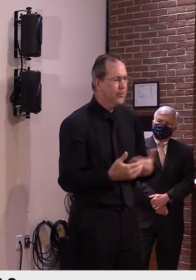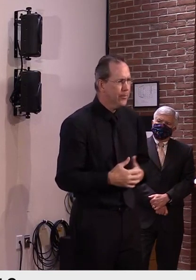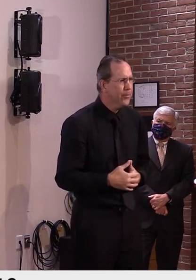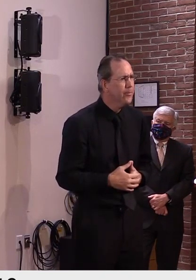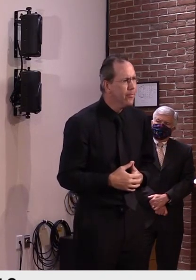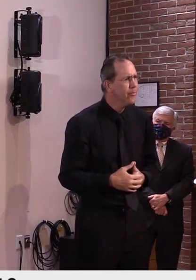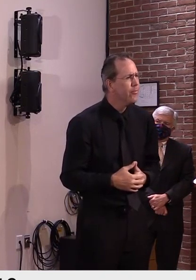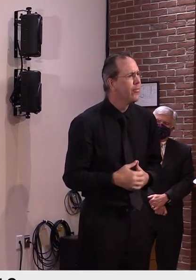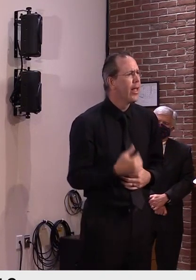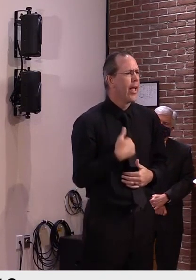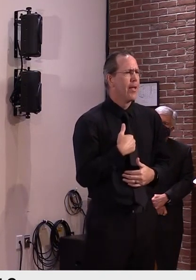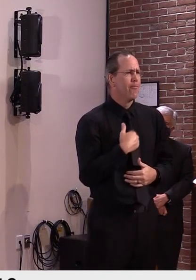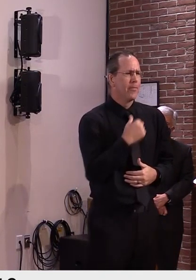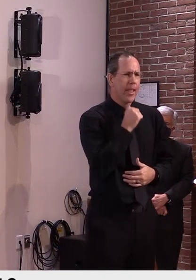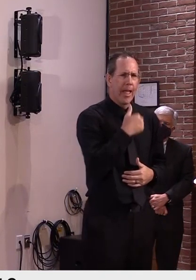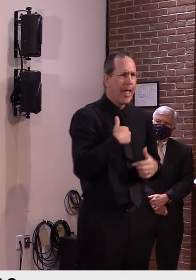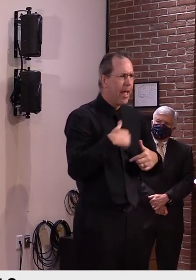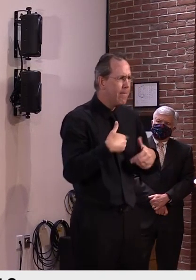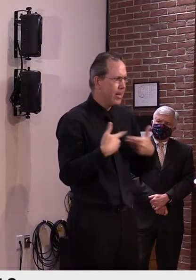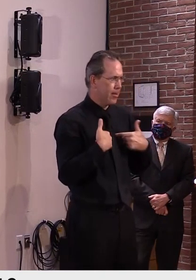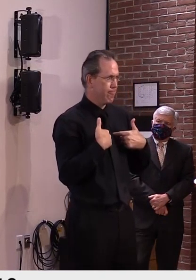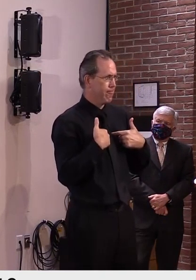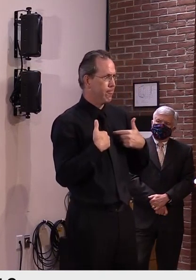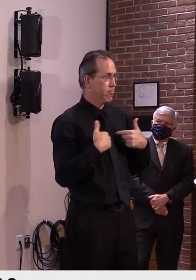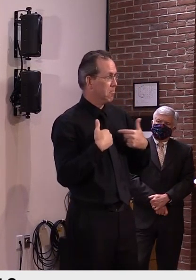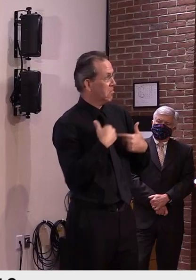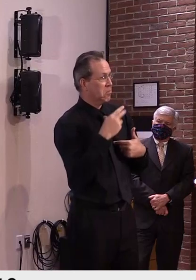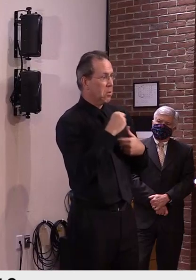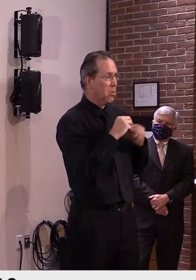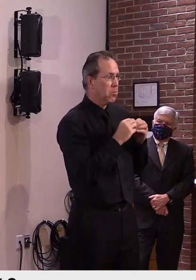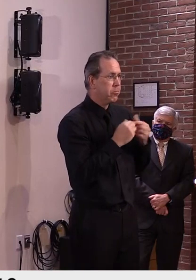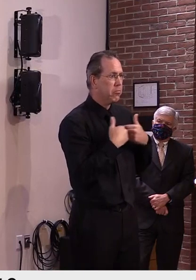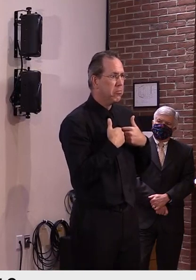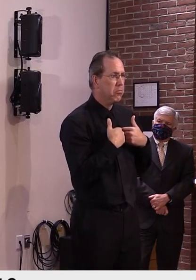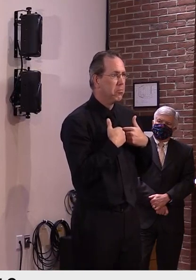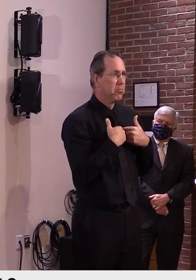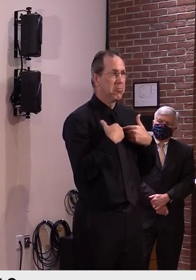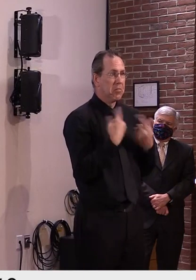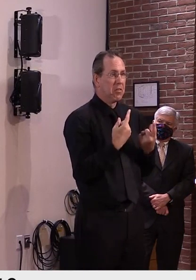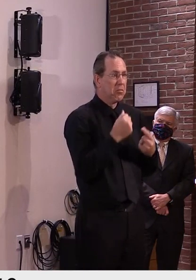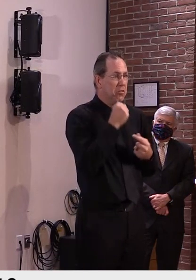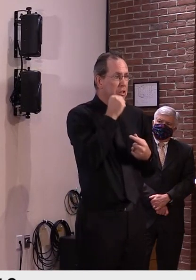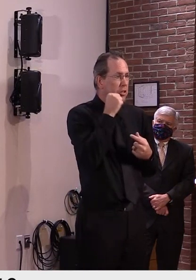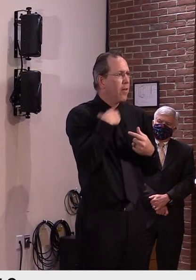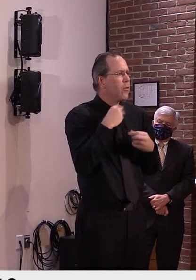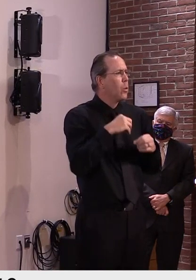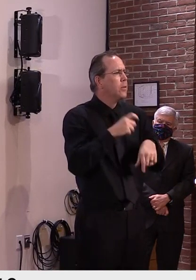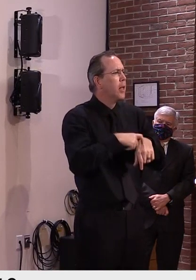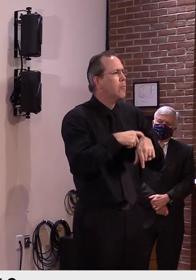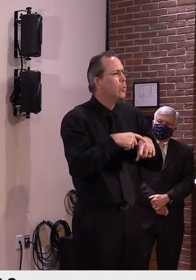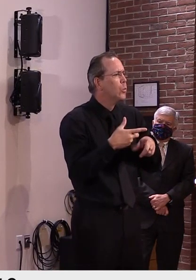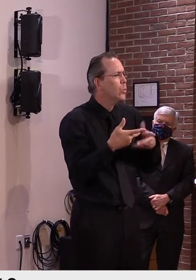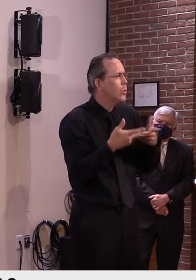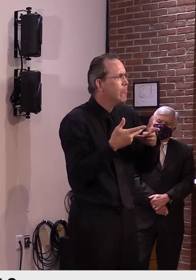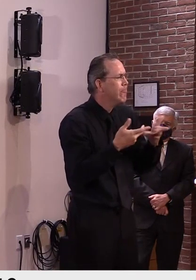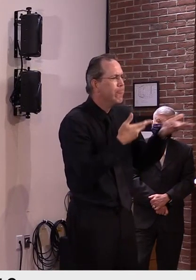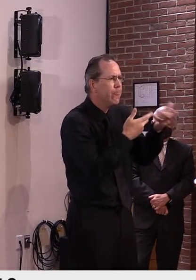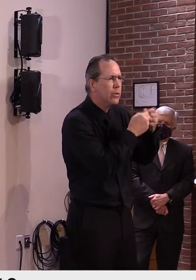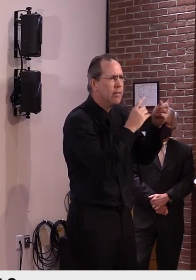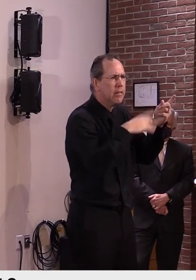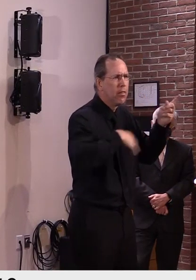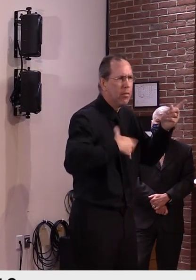happened overnight. So I haven't had a chance to do anything about that. As part of the organization